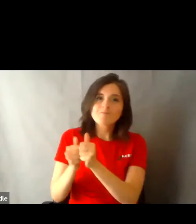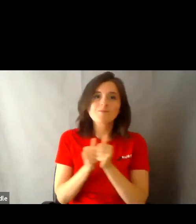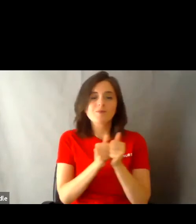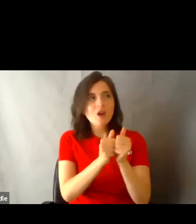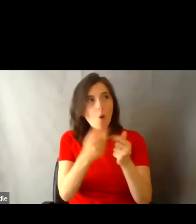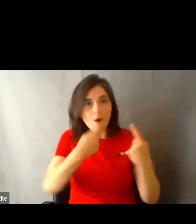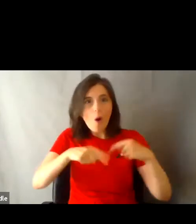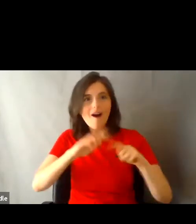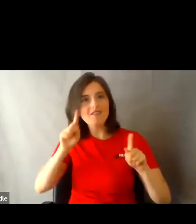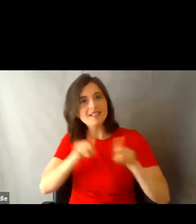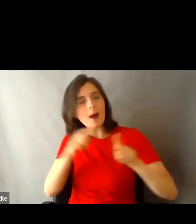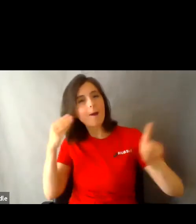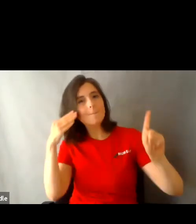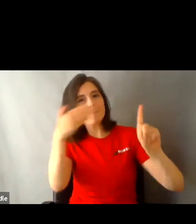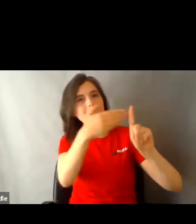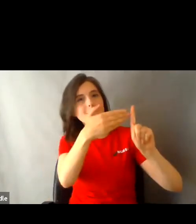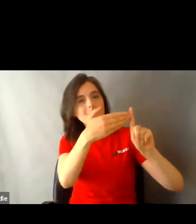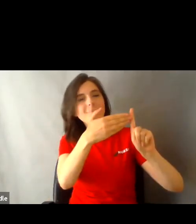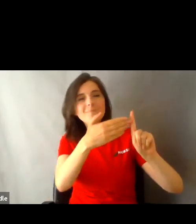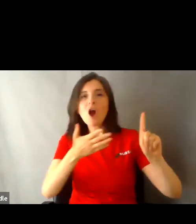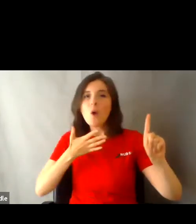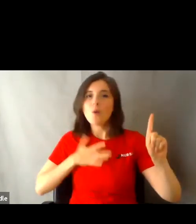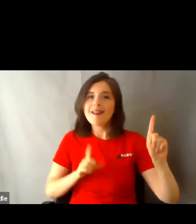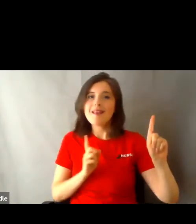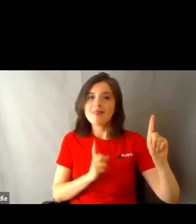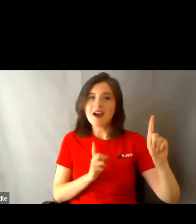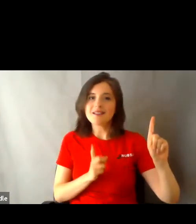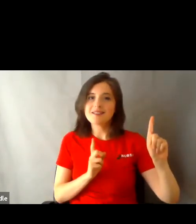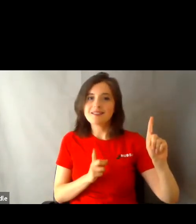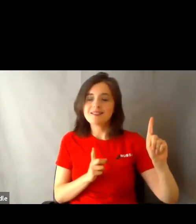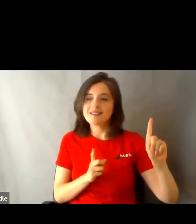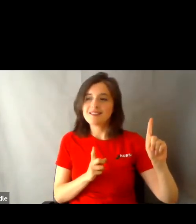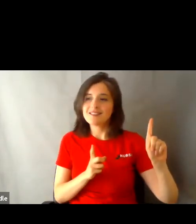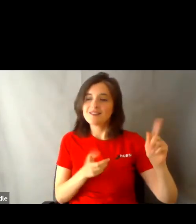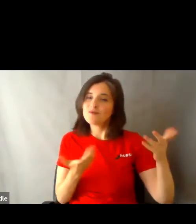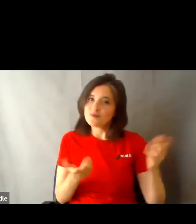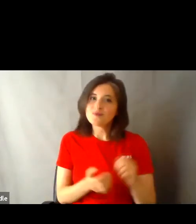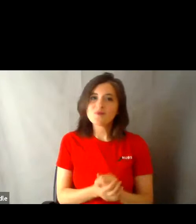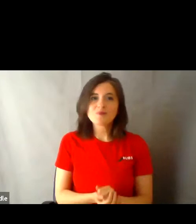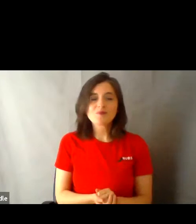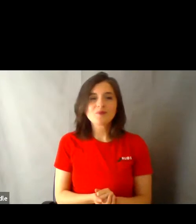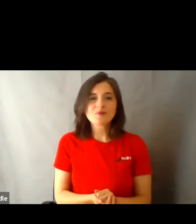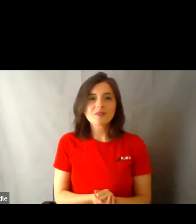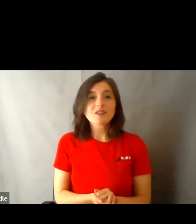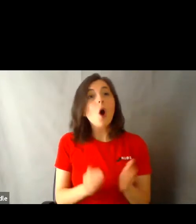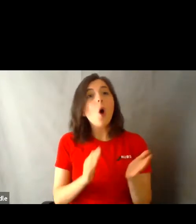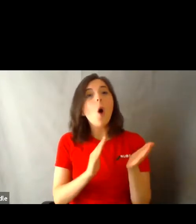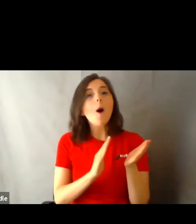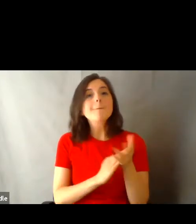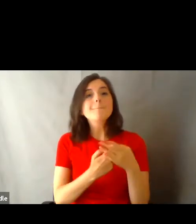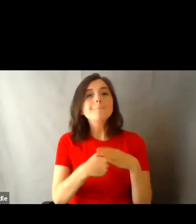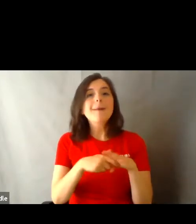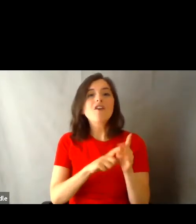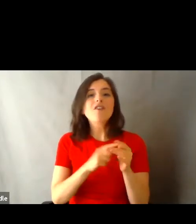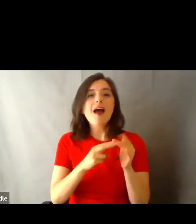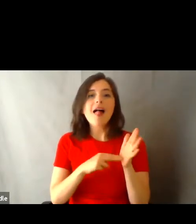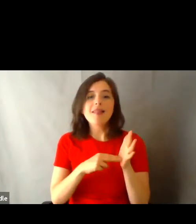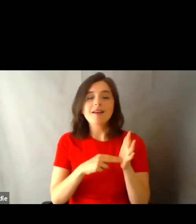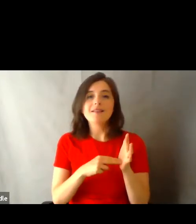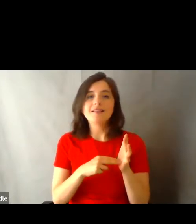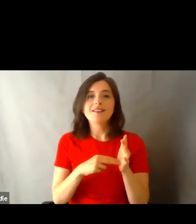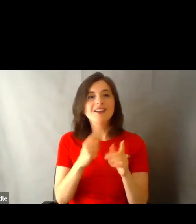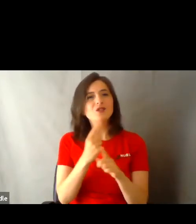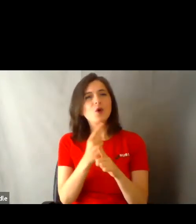goals, that's what we're going to need to do to have a voice. Mary Ellen spoke about the stuff that